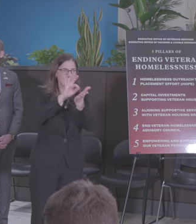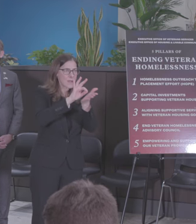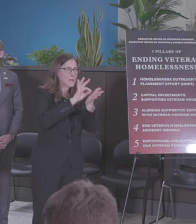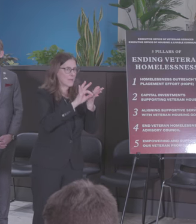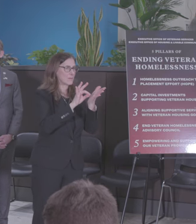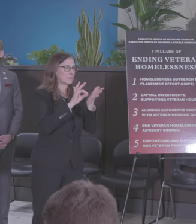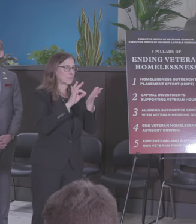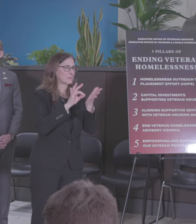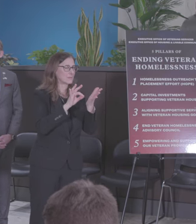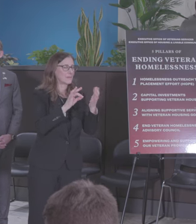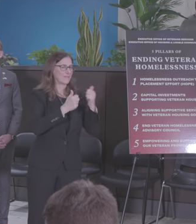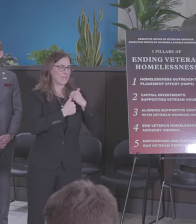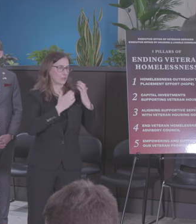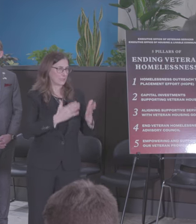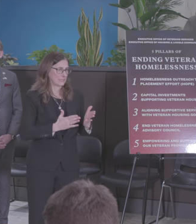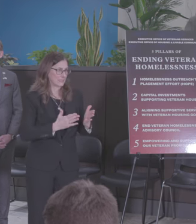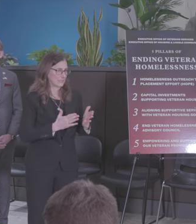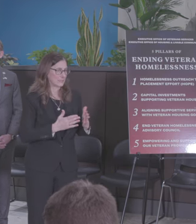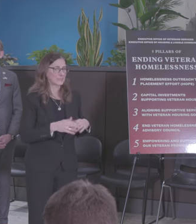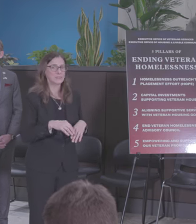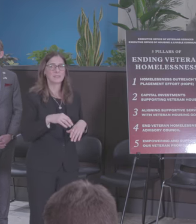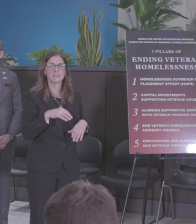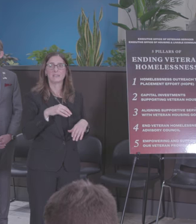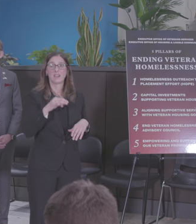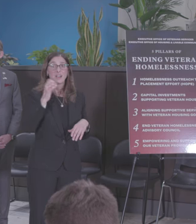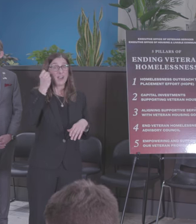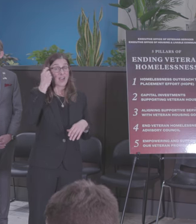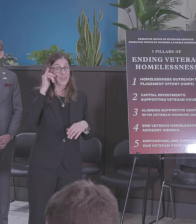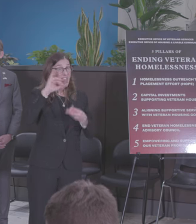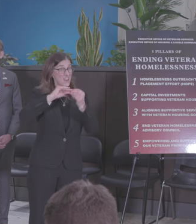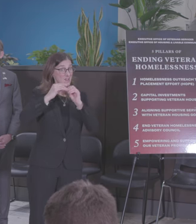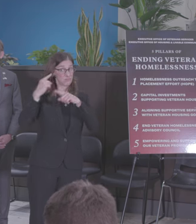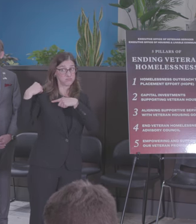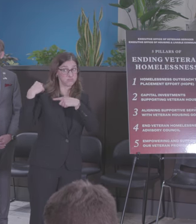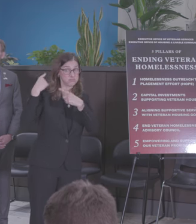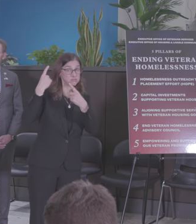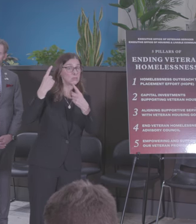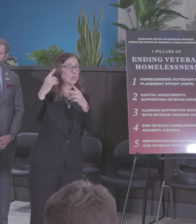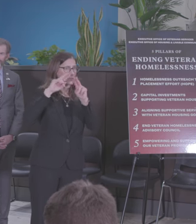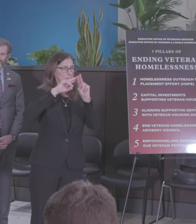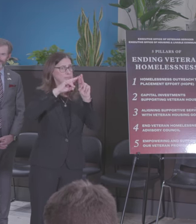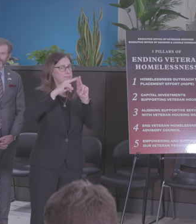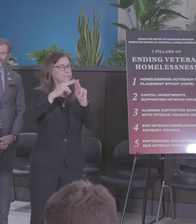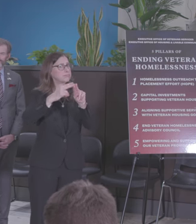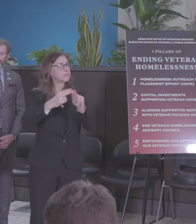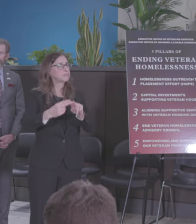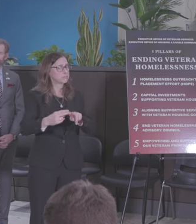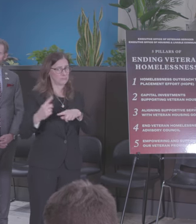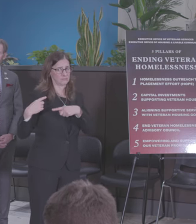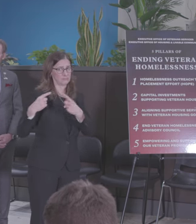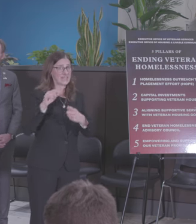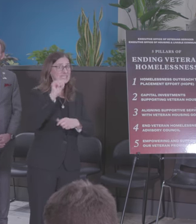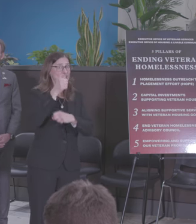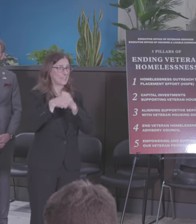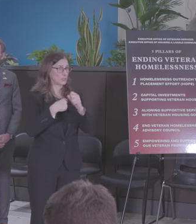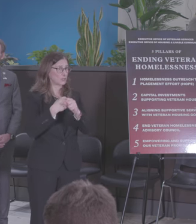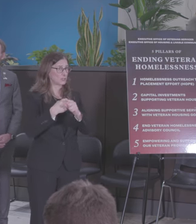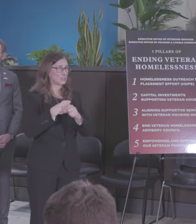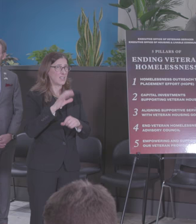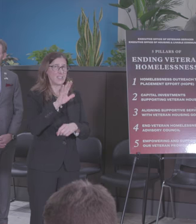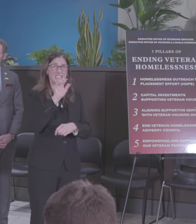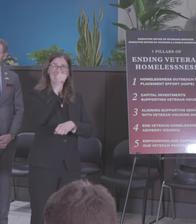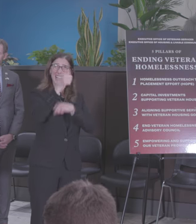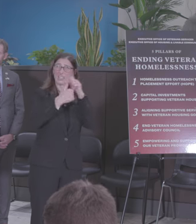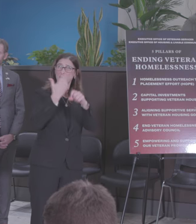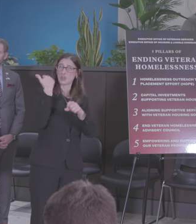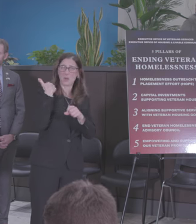Patrick administration, Secretary Nee, I believe is here, that number has gone down significantly over the past 10 years. I want to say 10 years ago, it was about